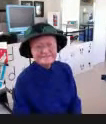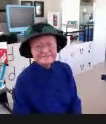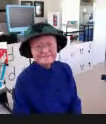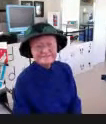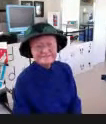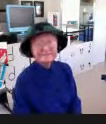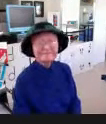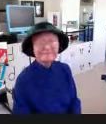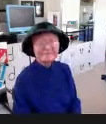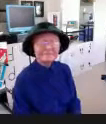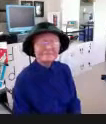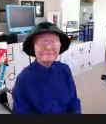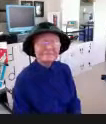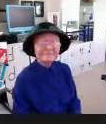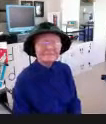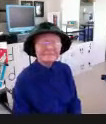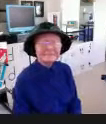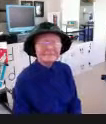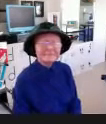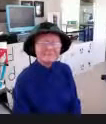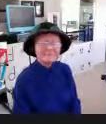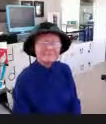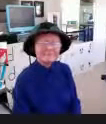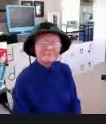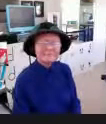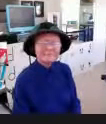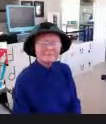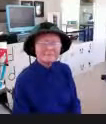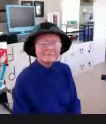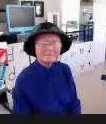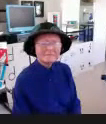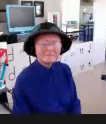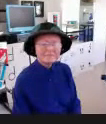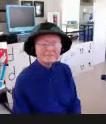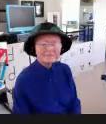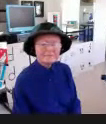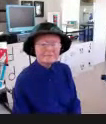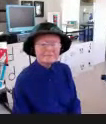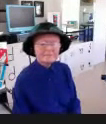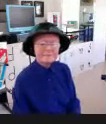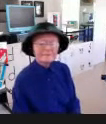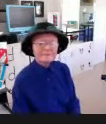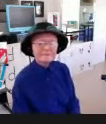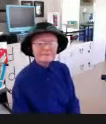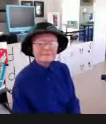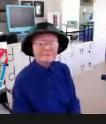various religious figures. And then we have, this is people,